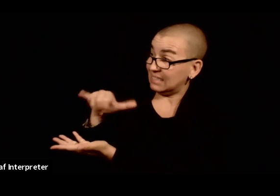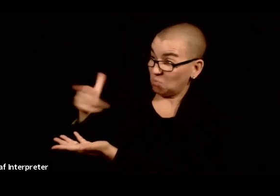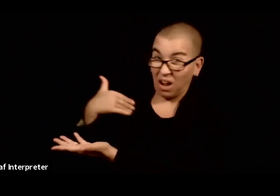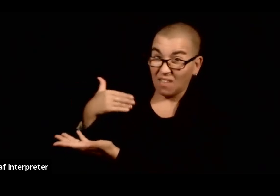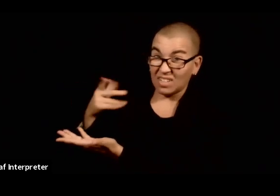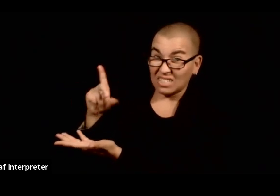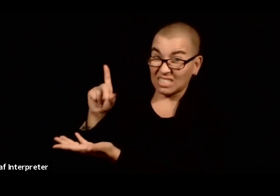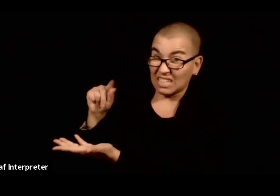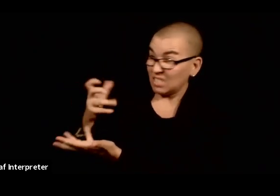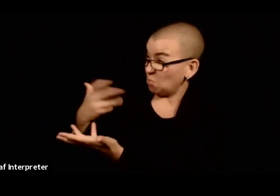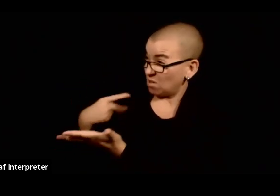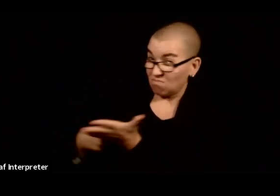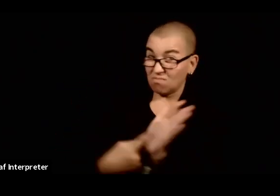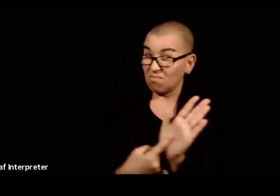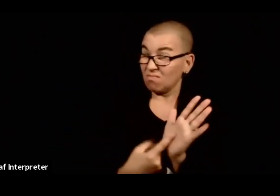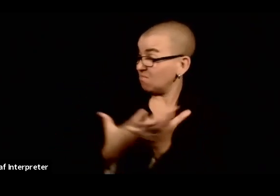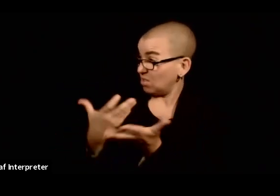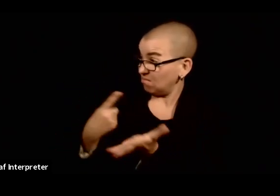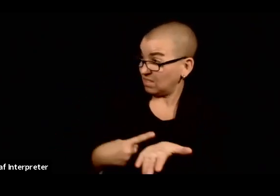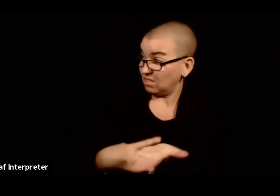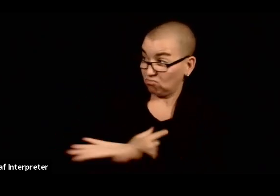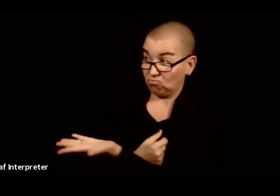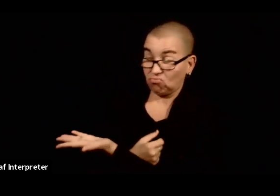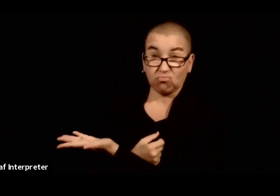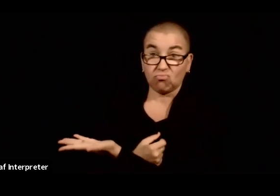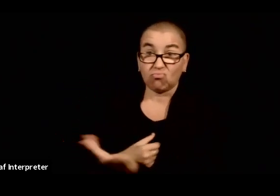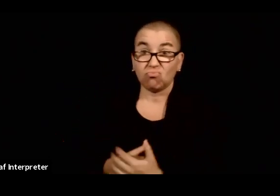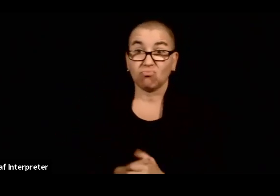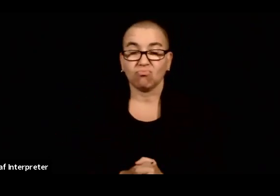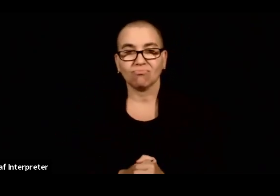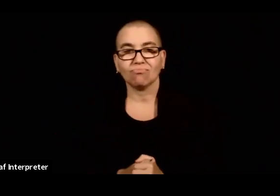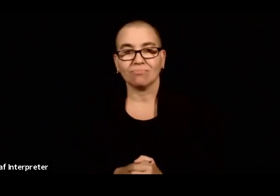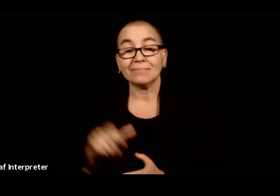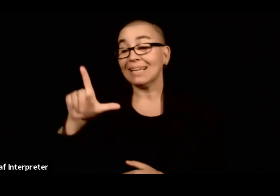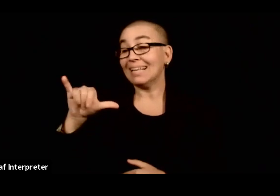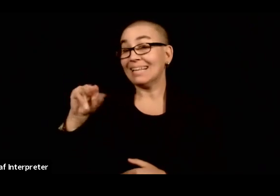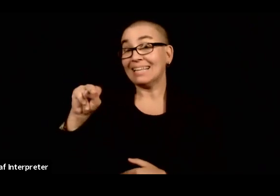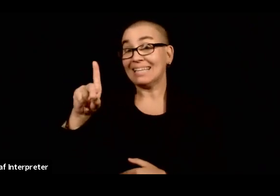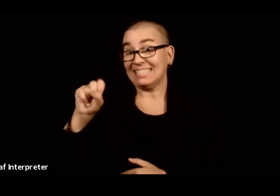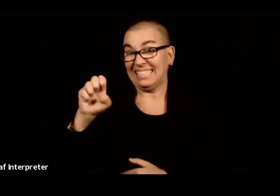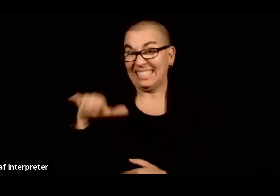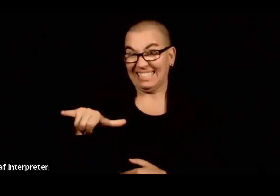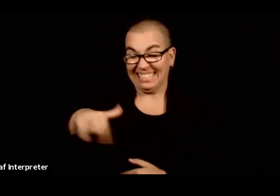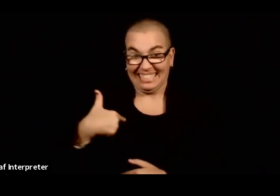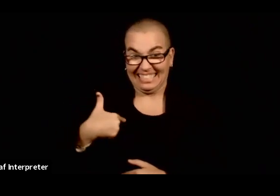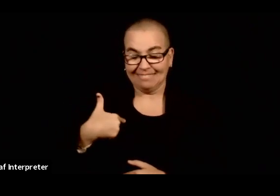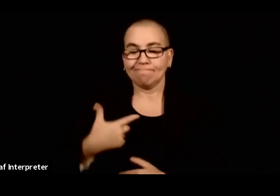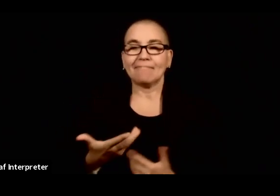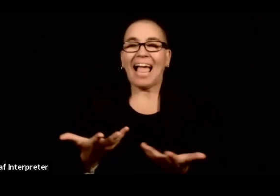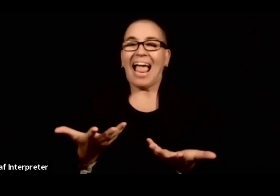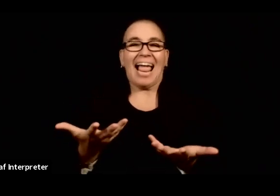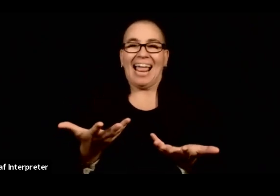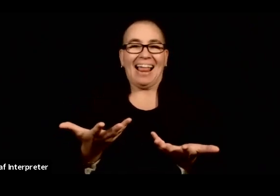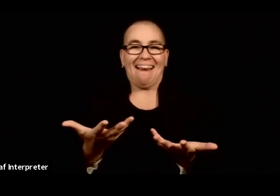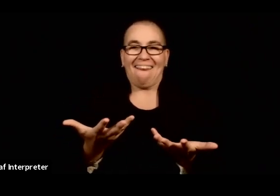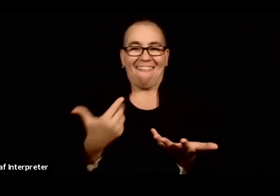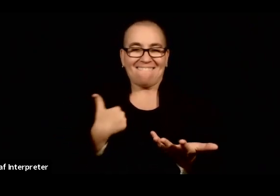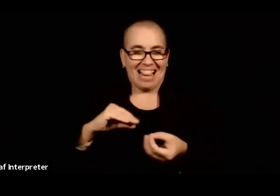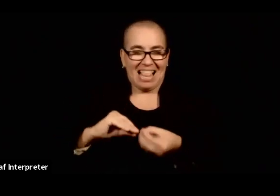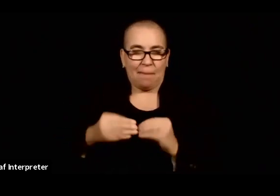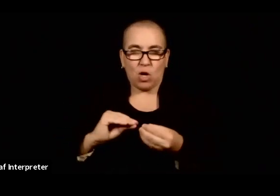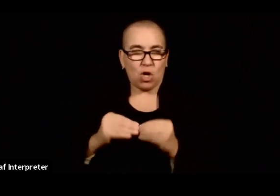So this is Lindsay. I don't have specific numbers right in front of me, but as far as last week when speaking with Chris's epidemiology team